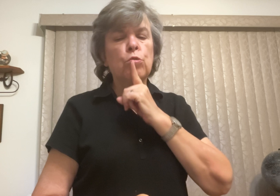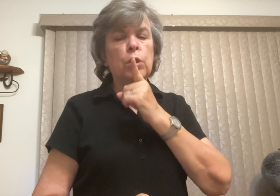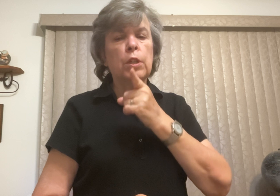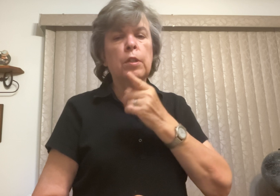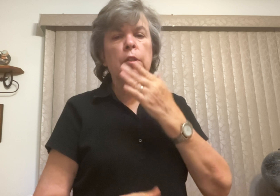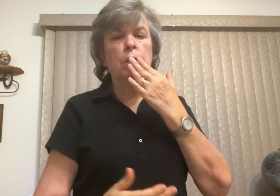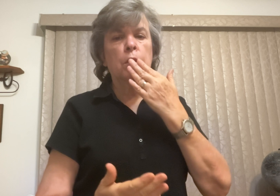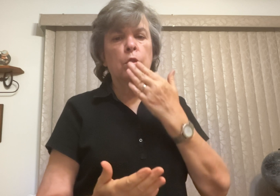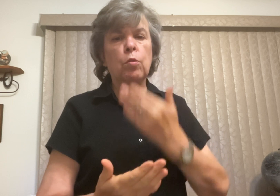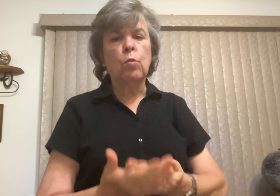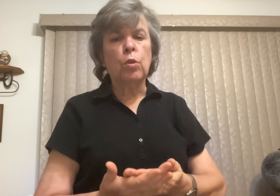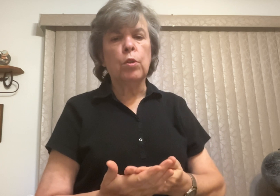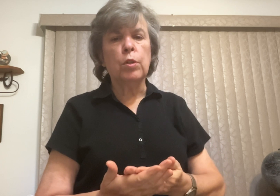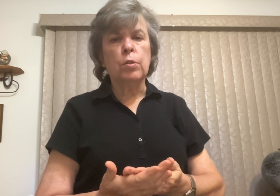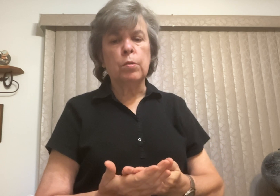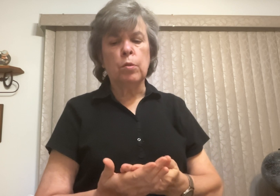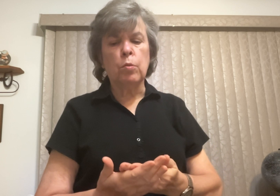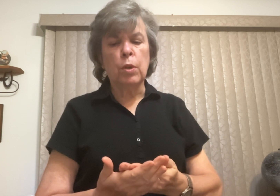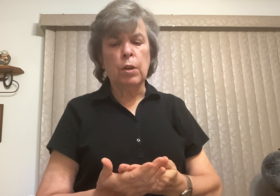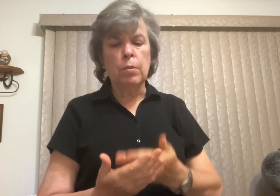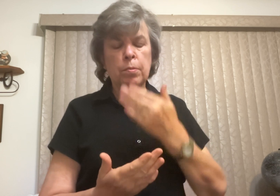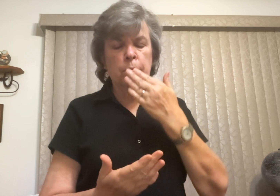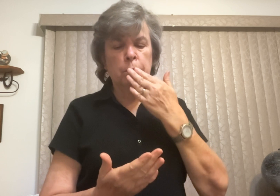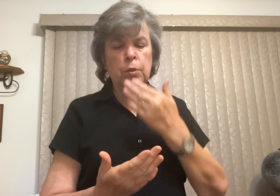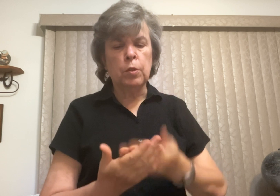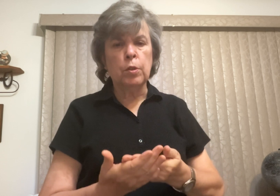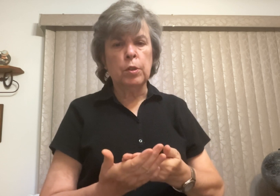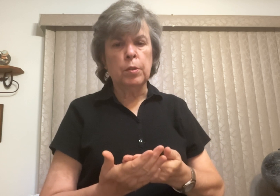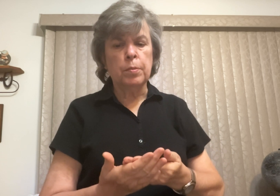truly good, or well, good.